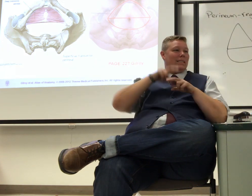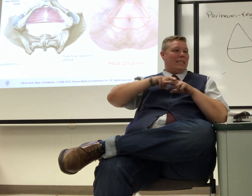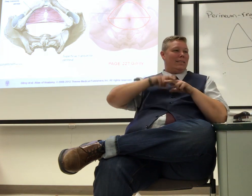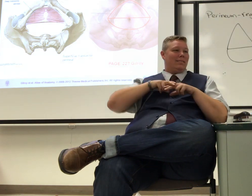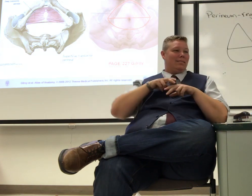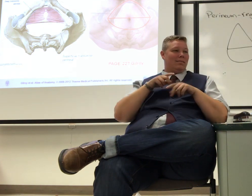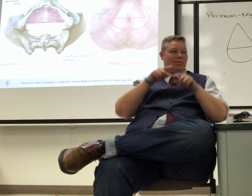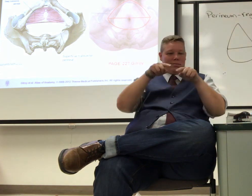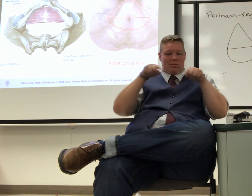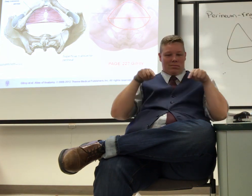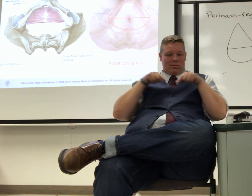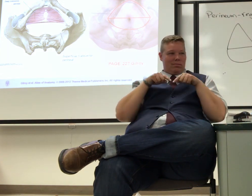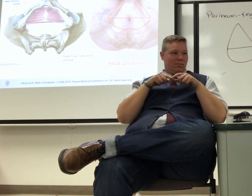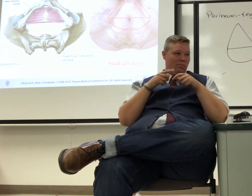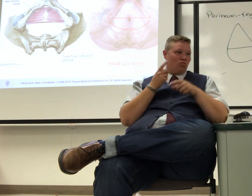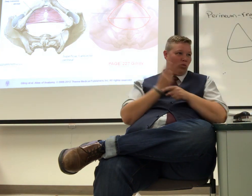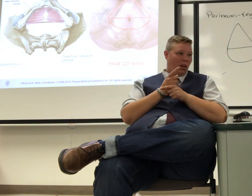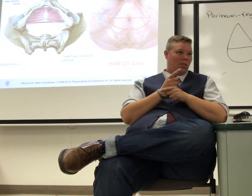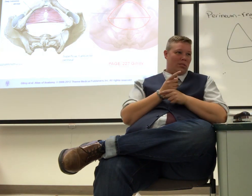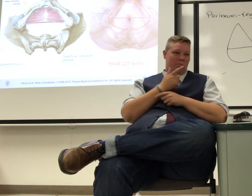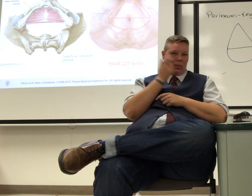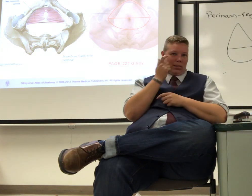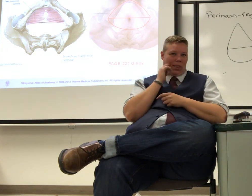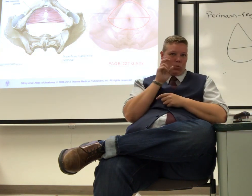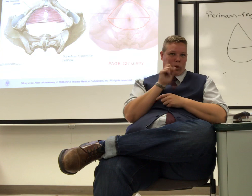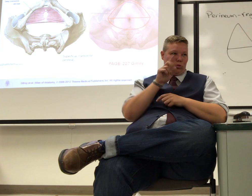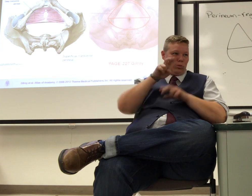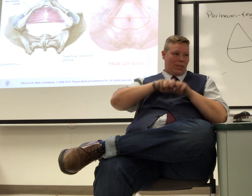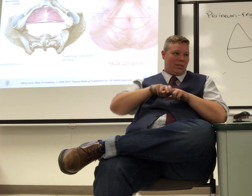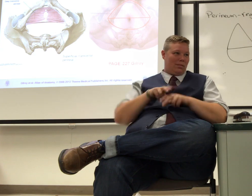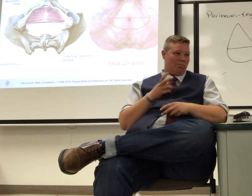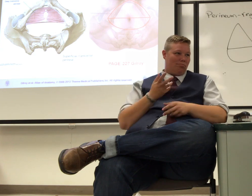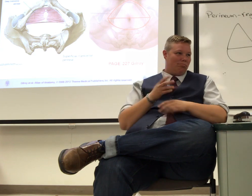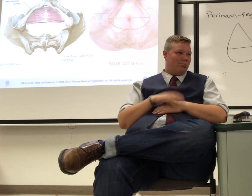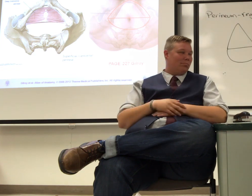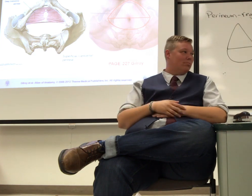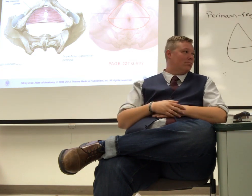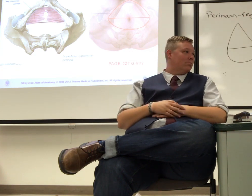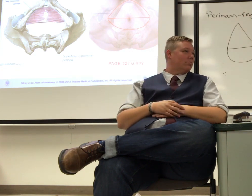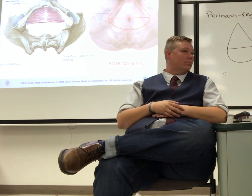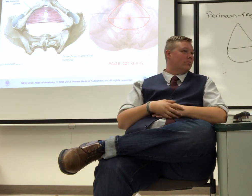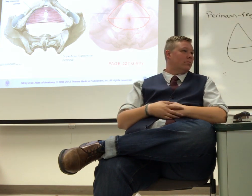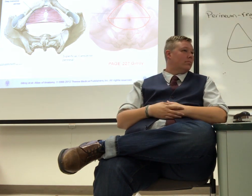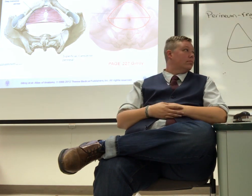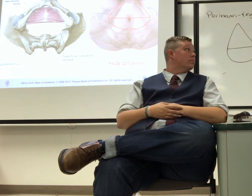Yeah. When you ride a bike, that's the region. Okay.